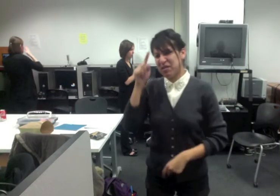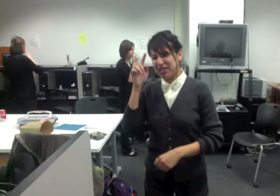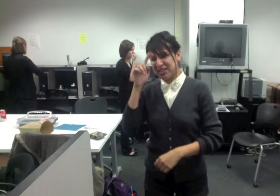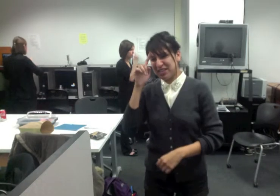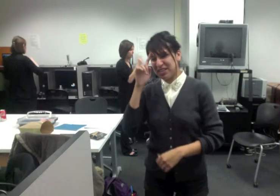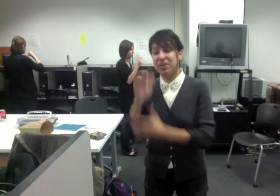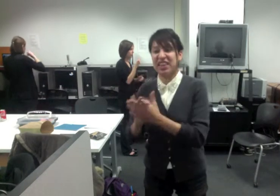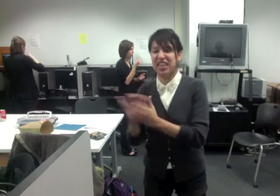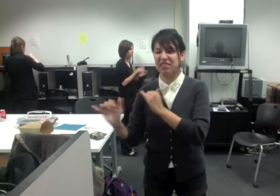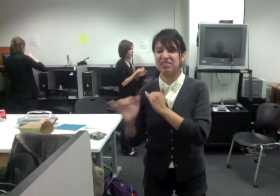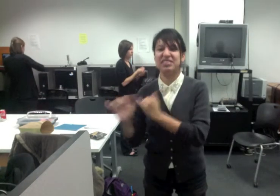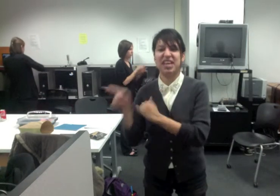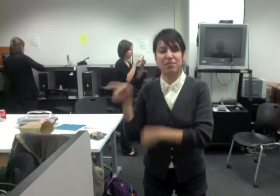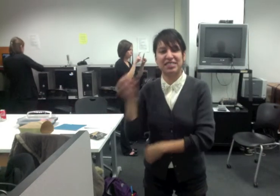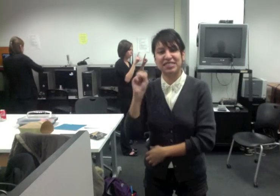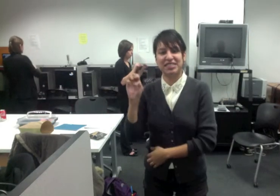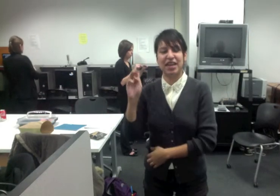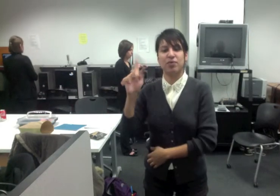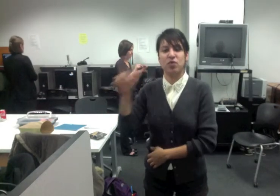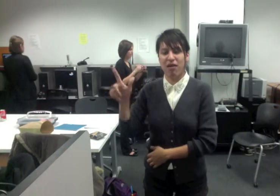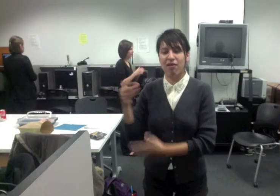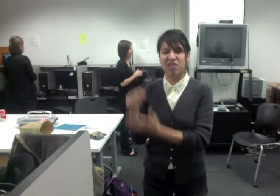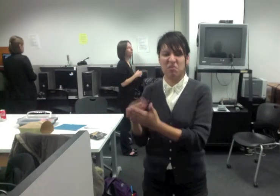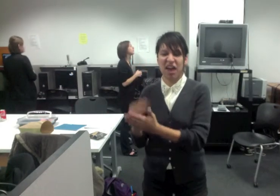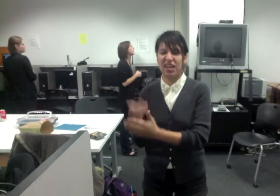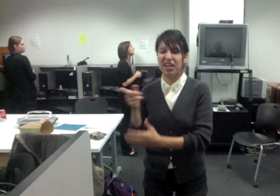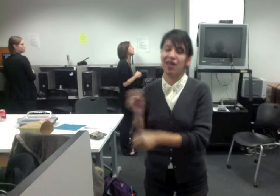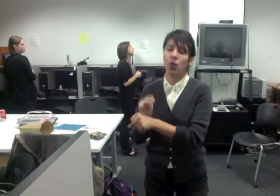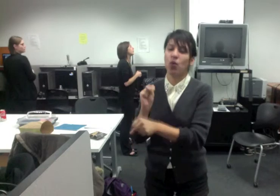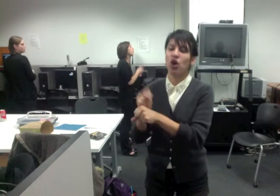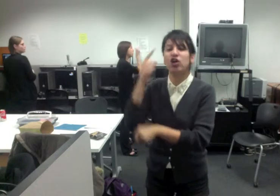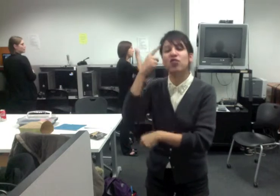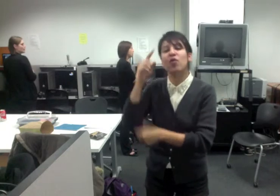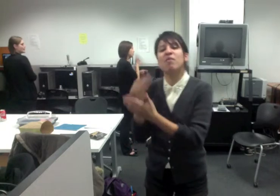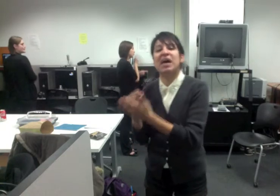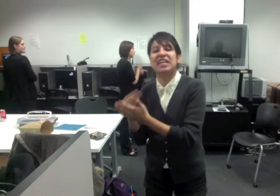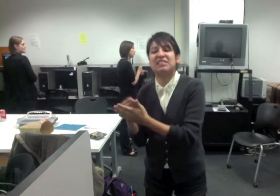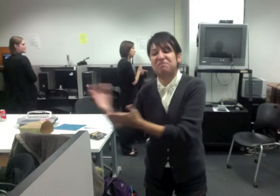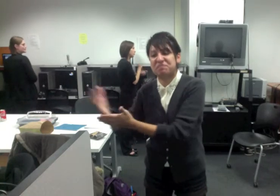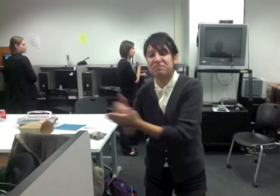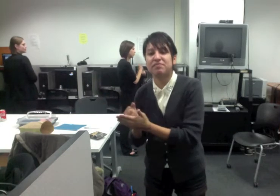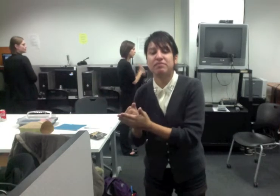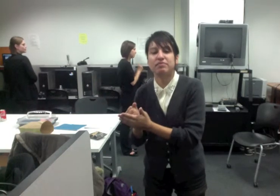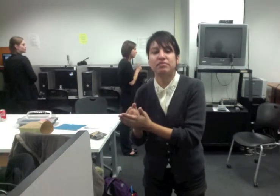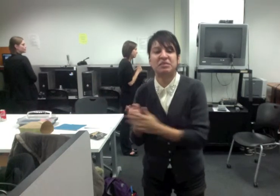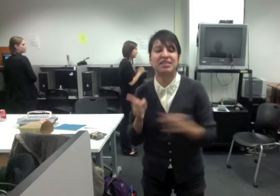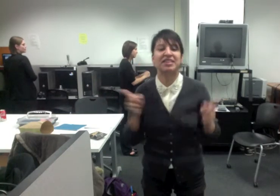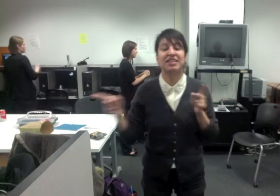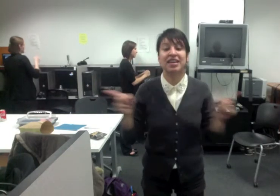because that's how many times they would crash before they came in for supper. And eventually, on December 17th,